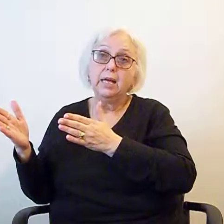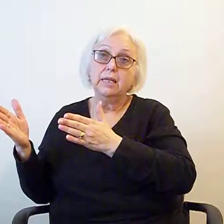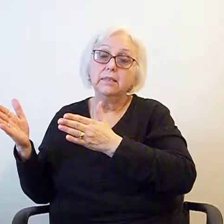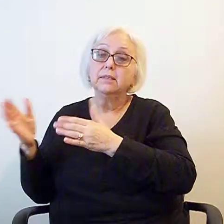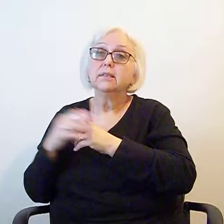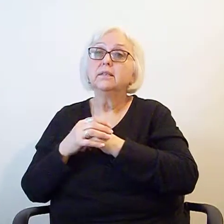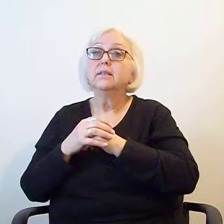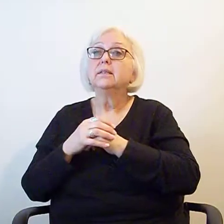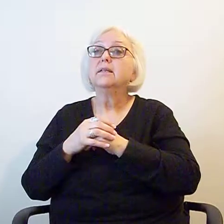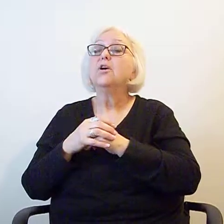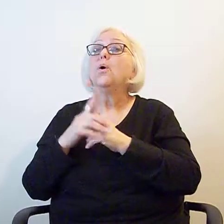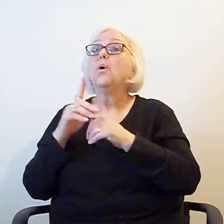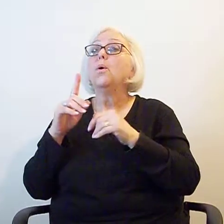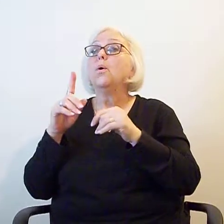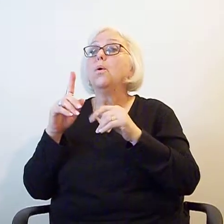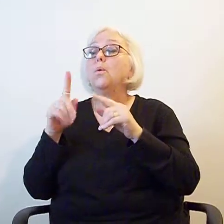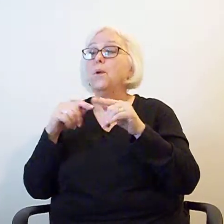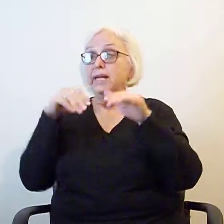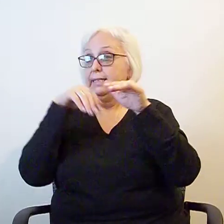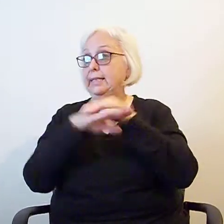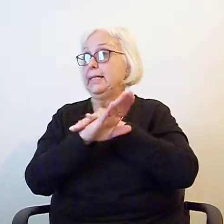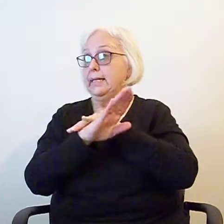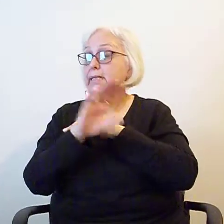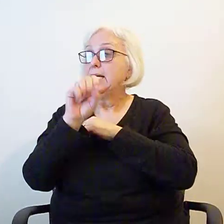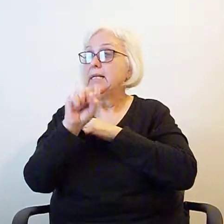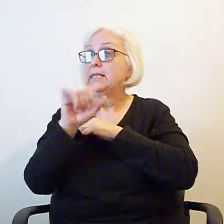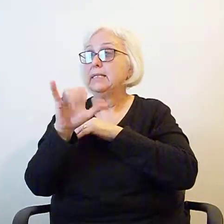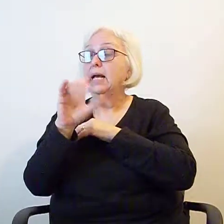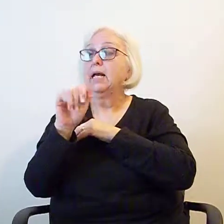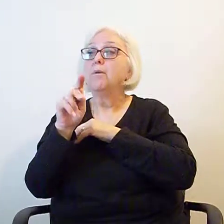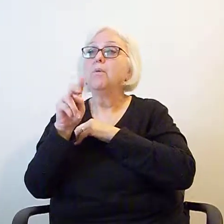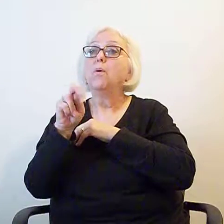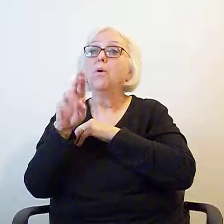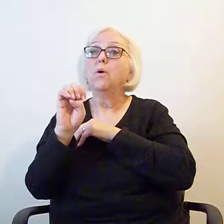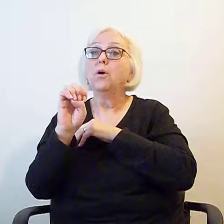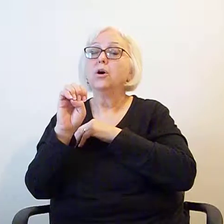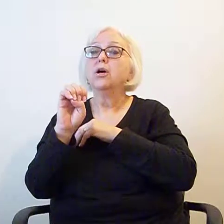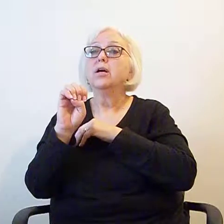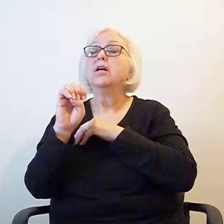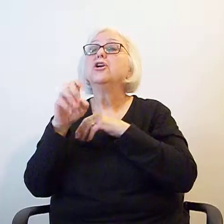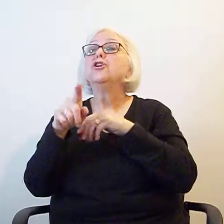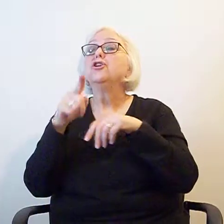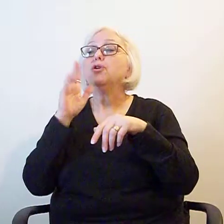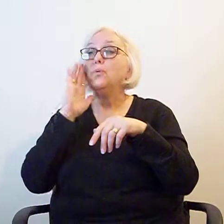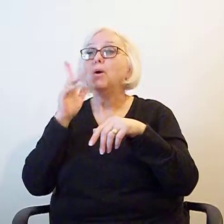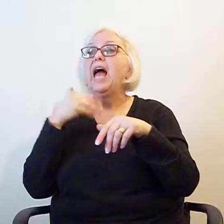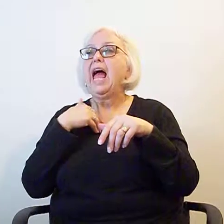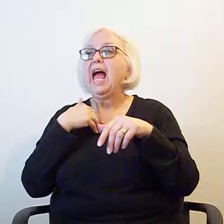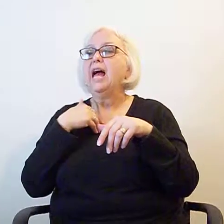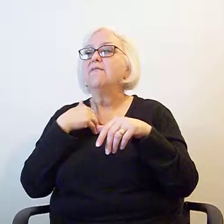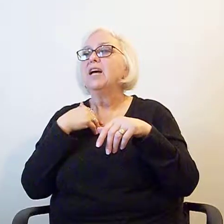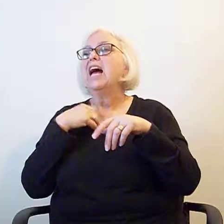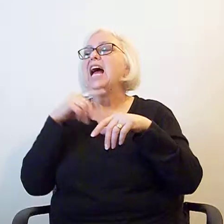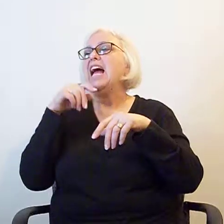Upon admission to Sycamore, you will have your intake planning meeting. This should